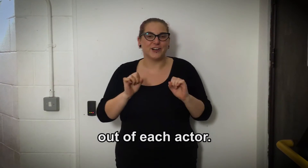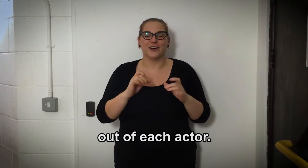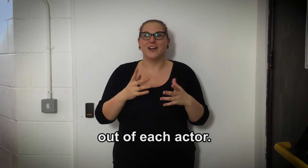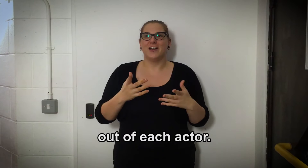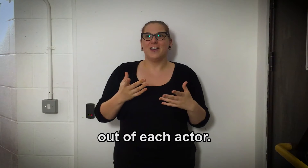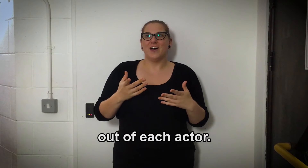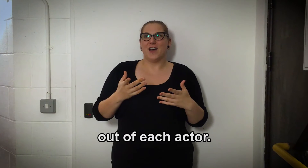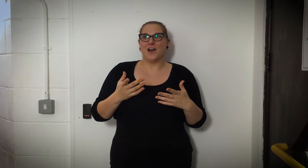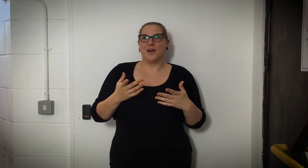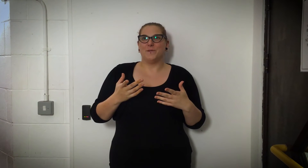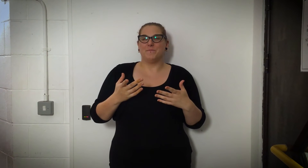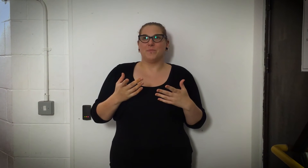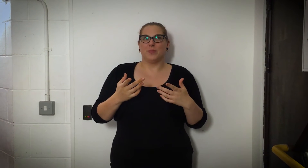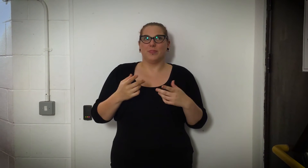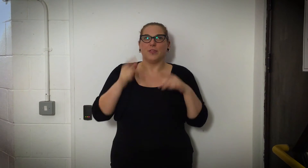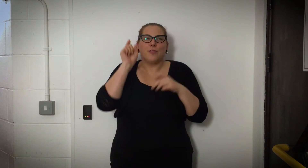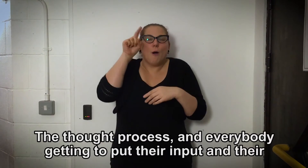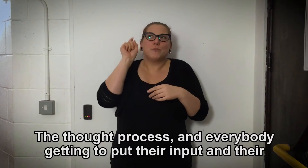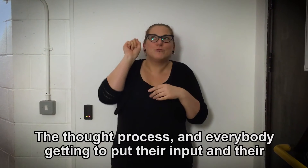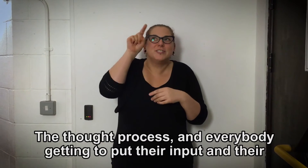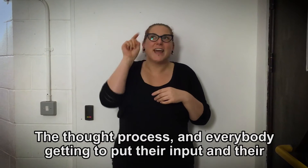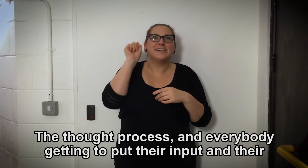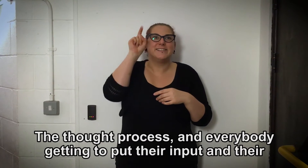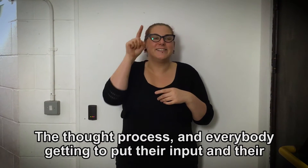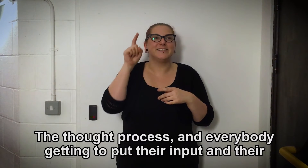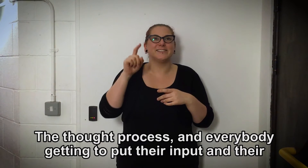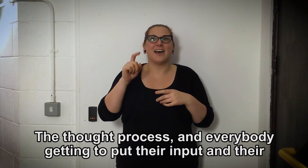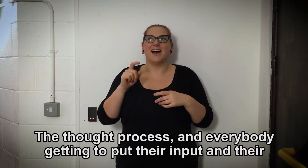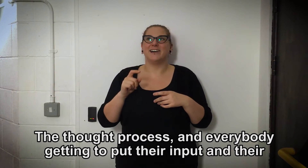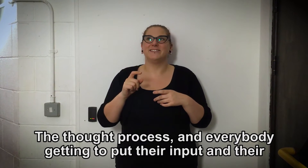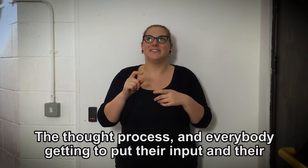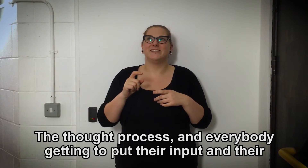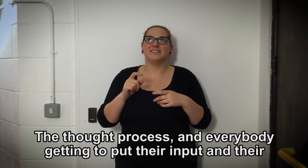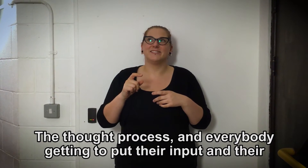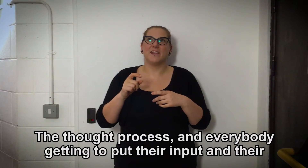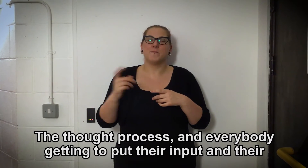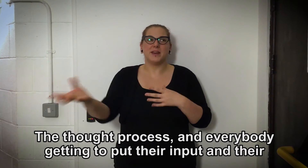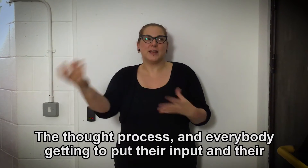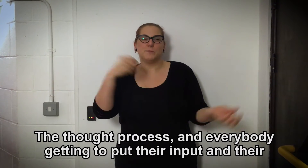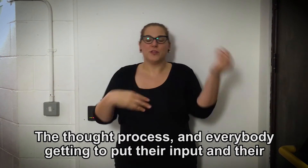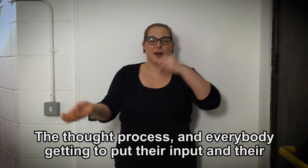actor, thought process, and everybody getting to put their